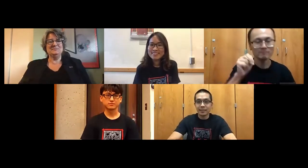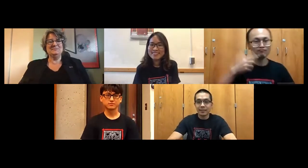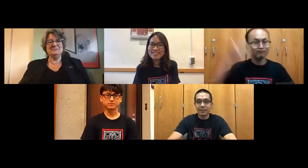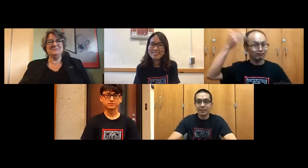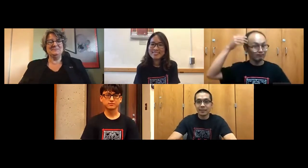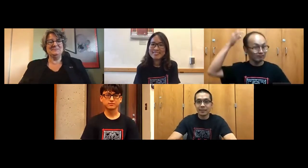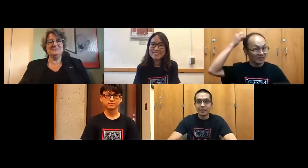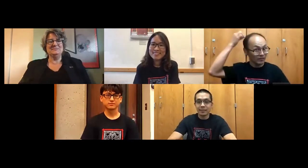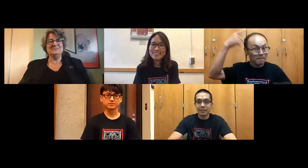Hello, everyone.